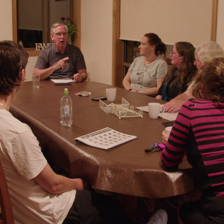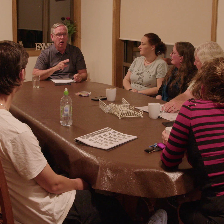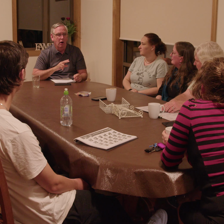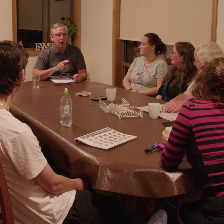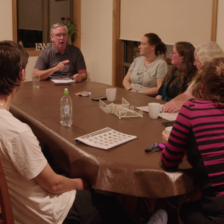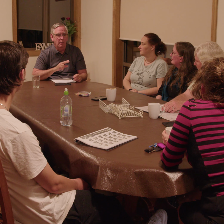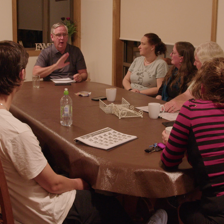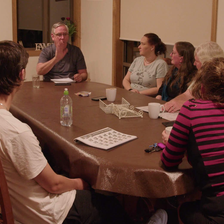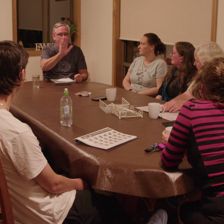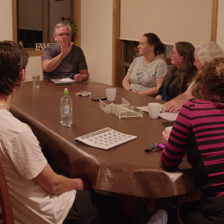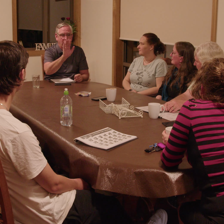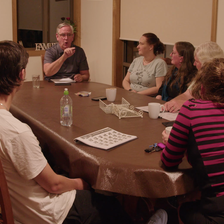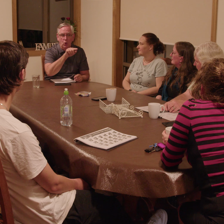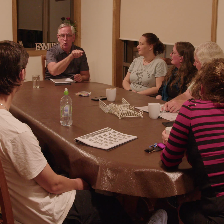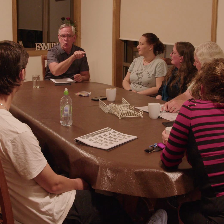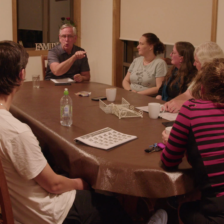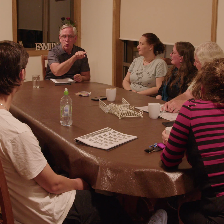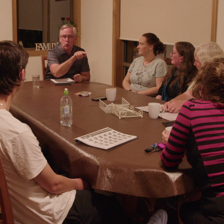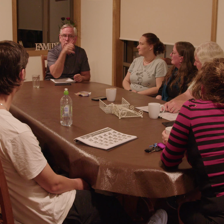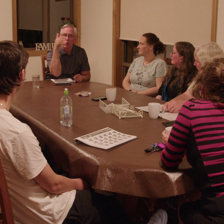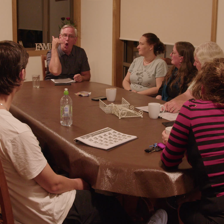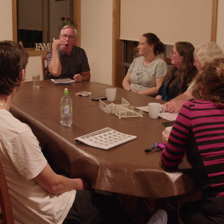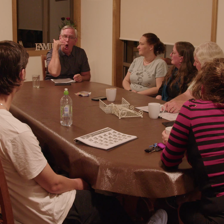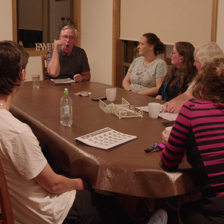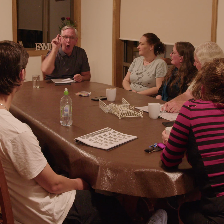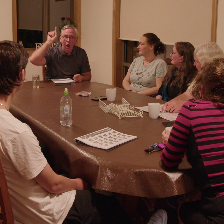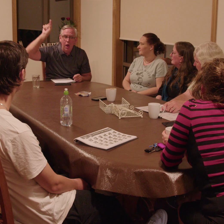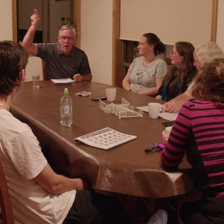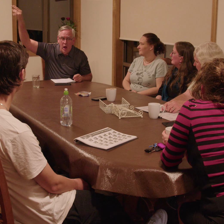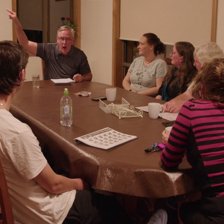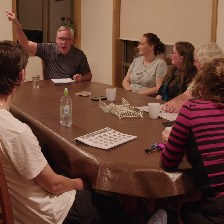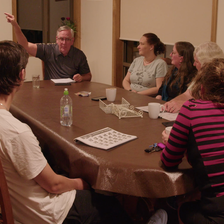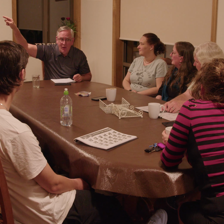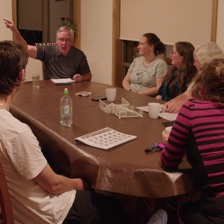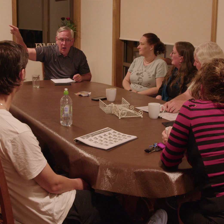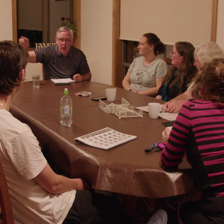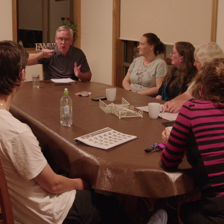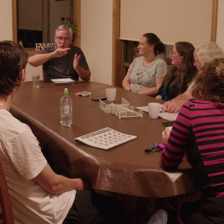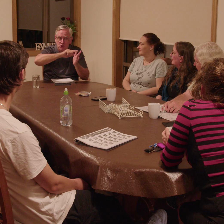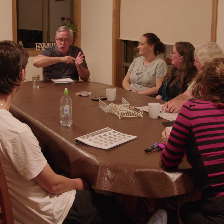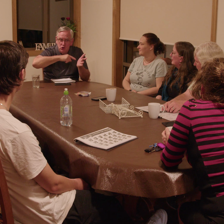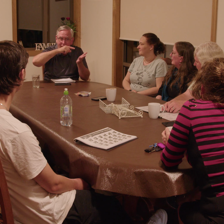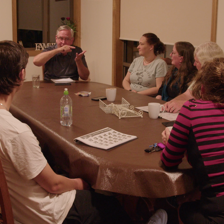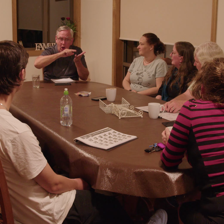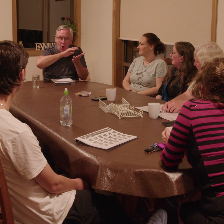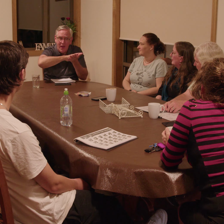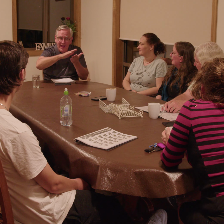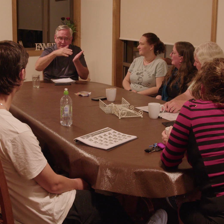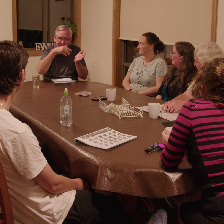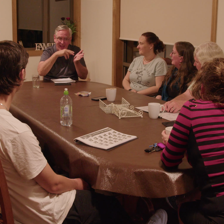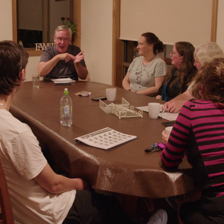see deaf people, you can let them know. Don't tell them to call John in America.